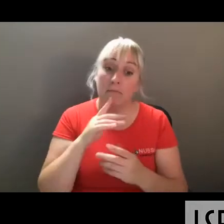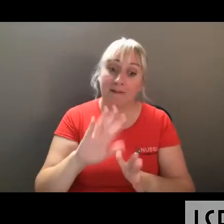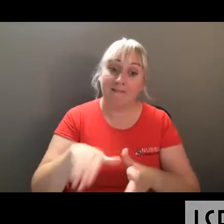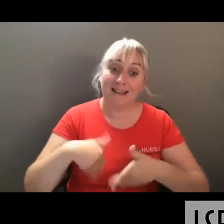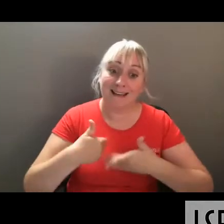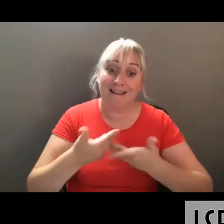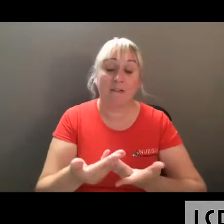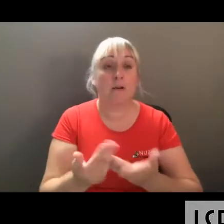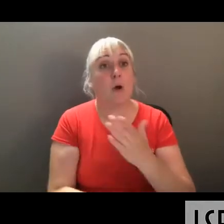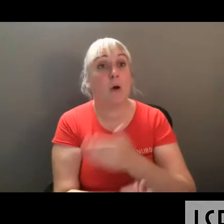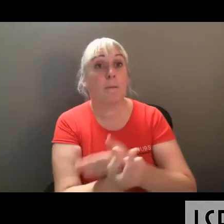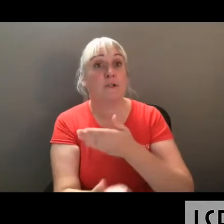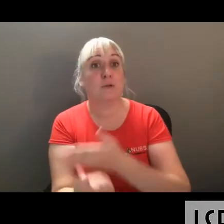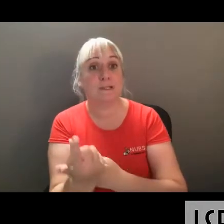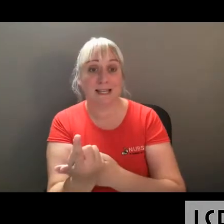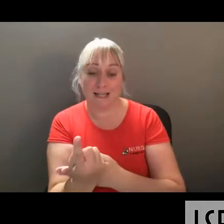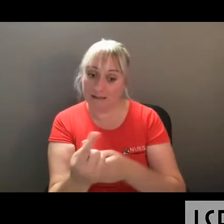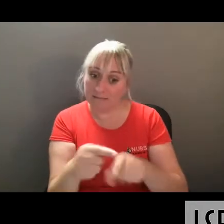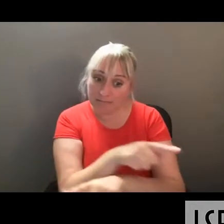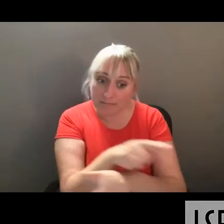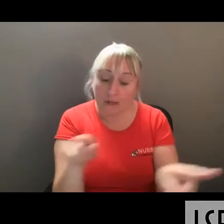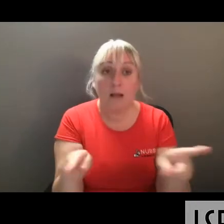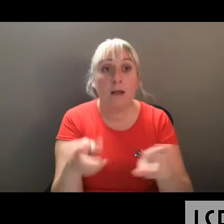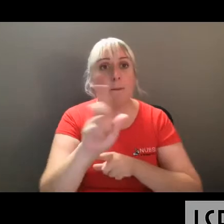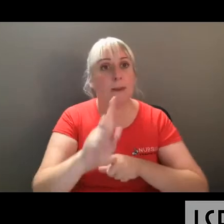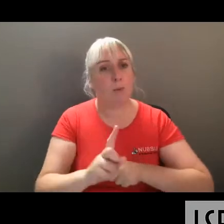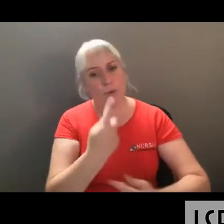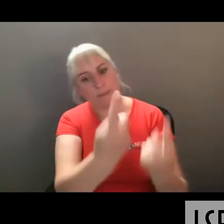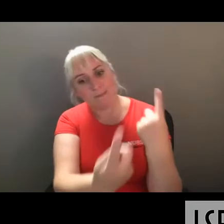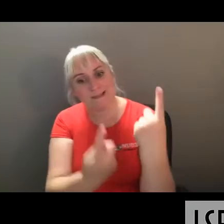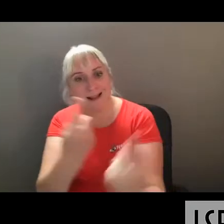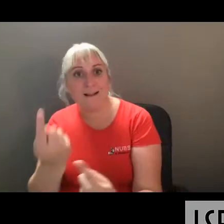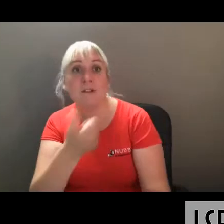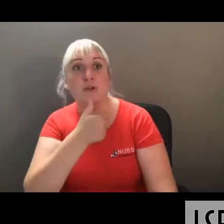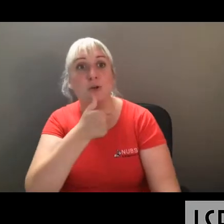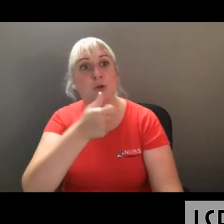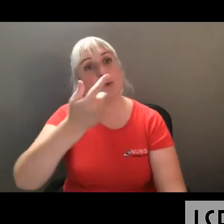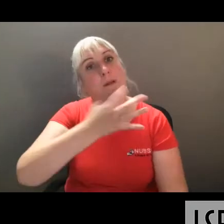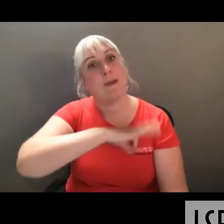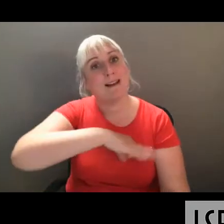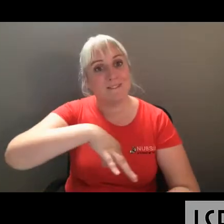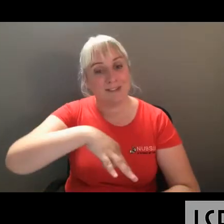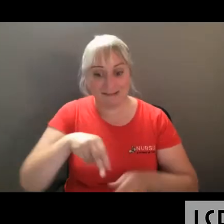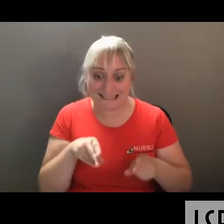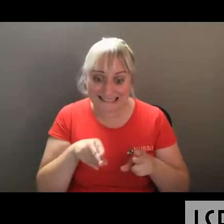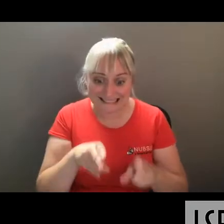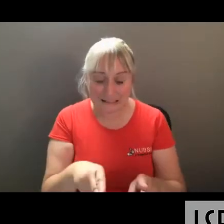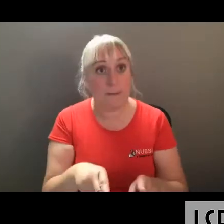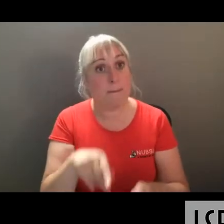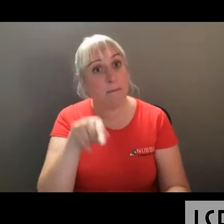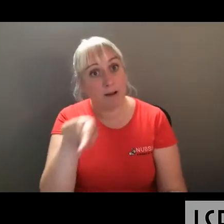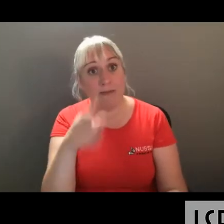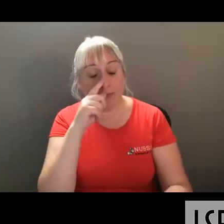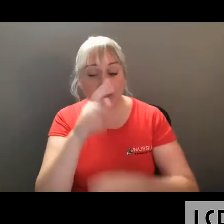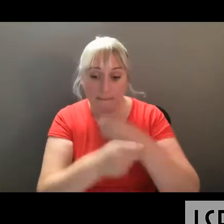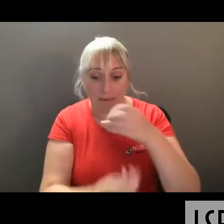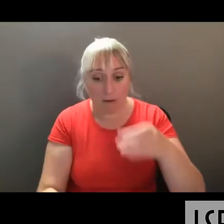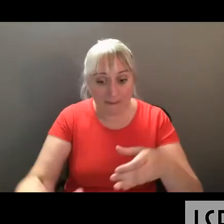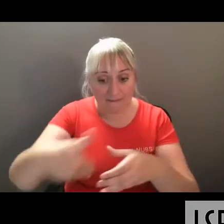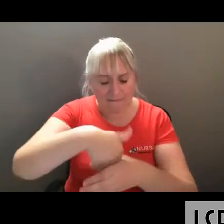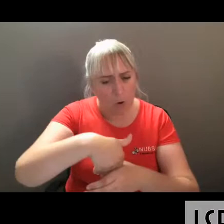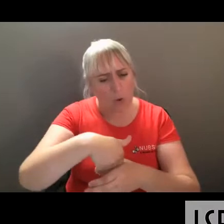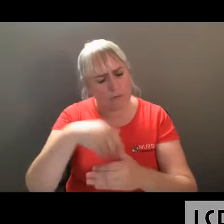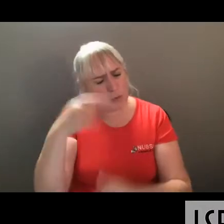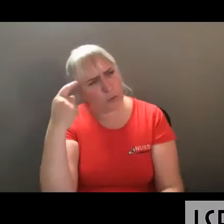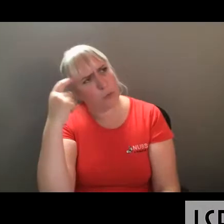opportunity for people who use the benefit system to critique it and to design a new way of